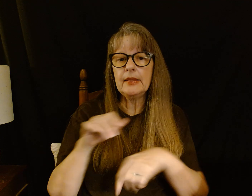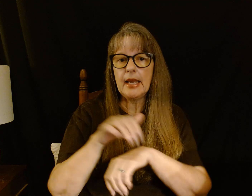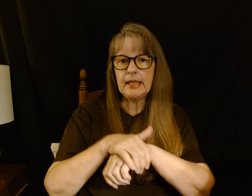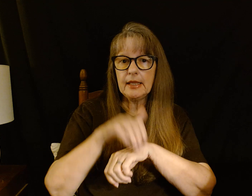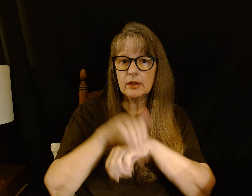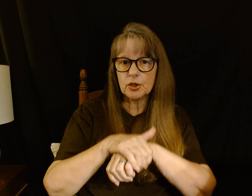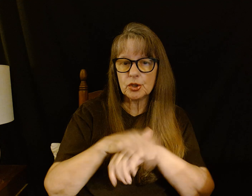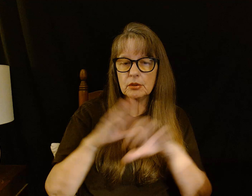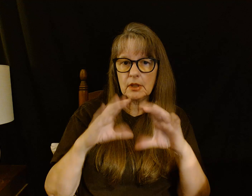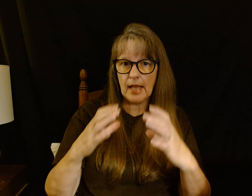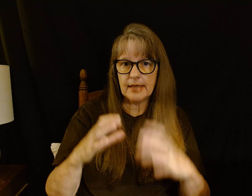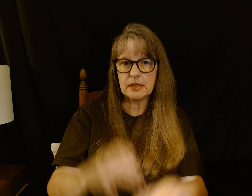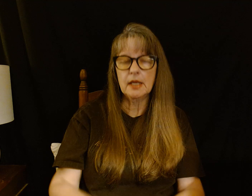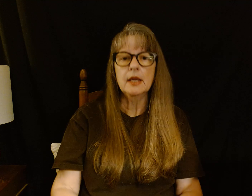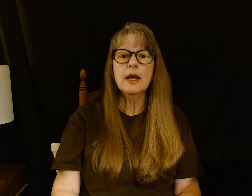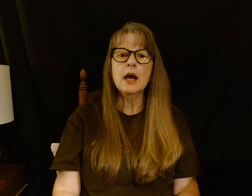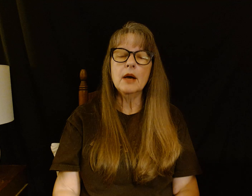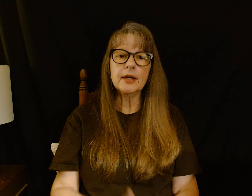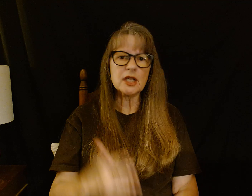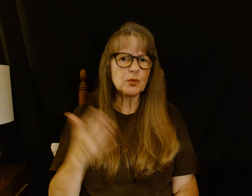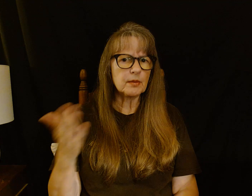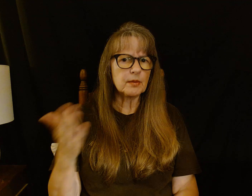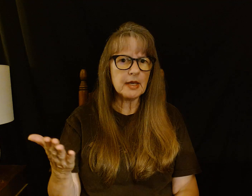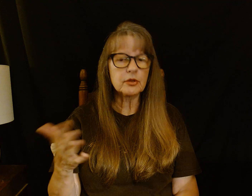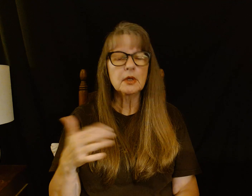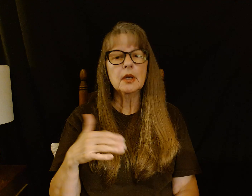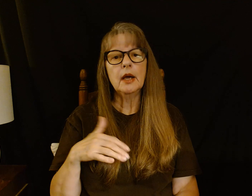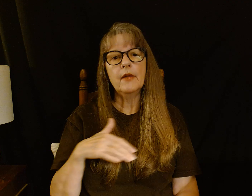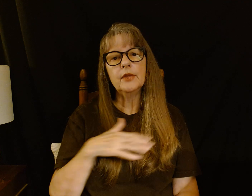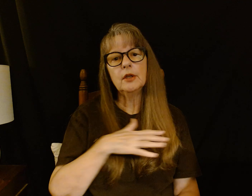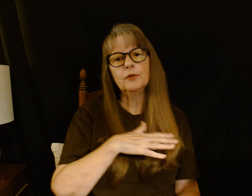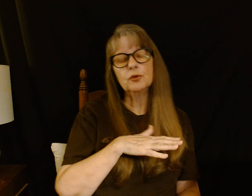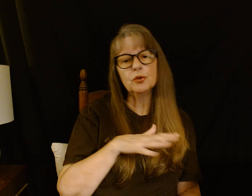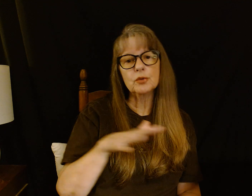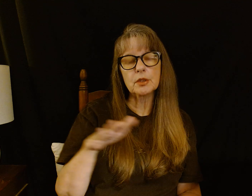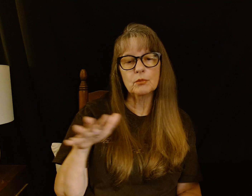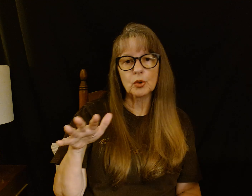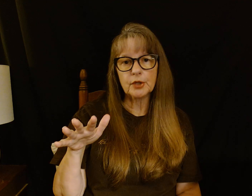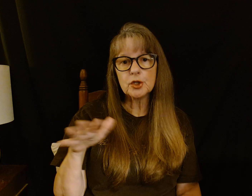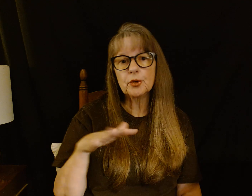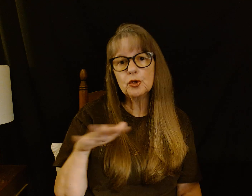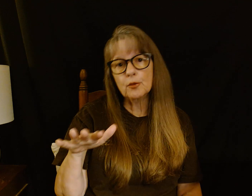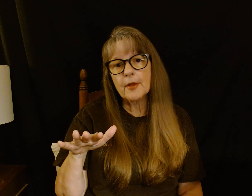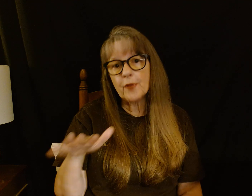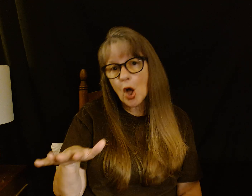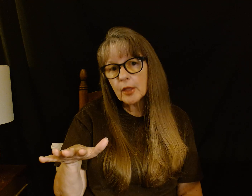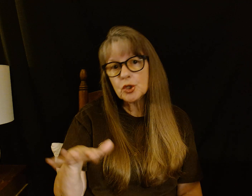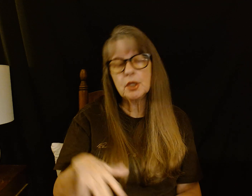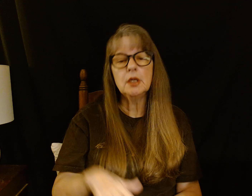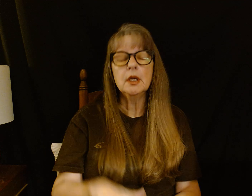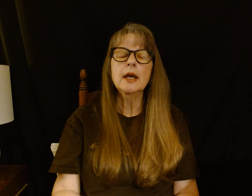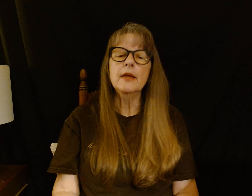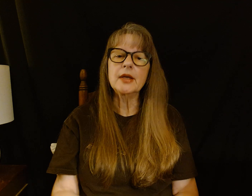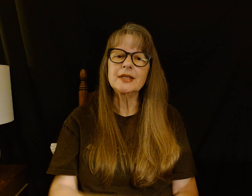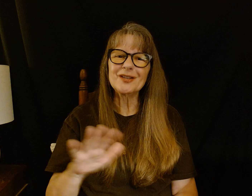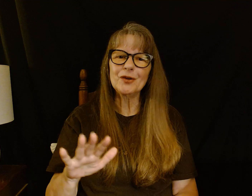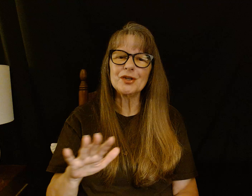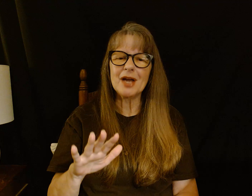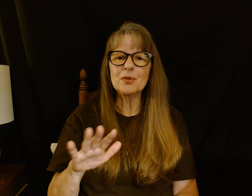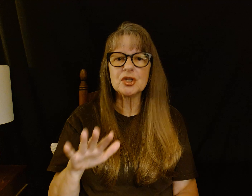that English class. Because that's where the myth, and then if you do some world history, you do mythology. That's a different sign, which is kind